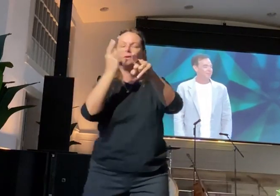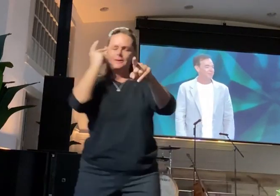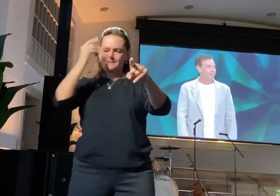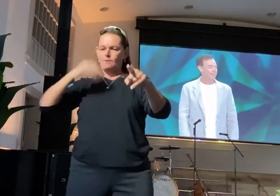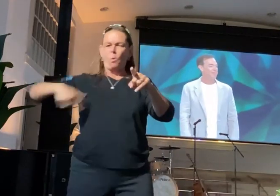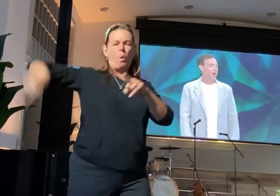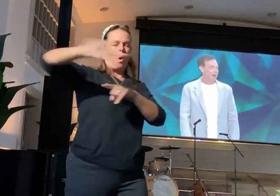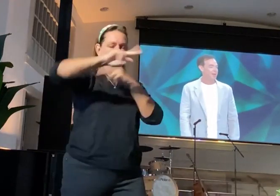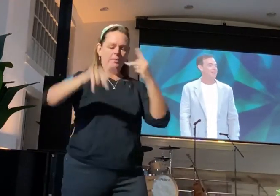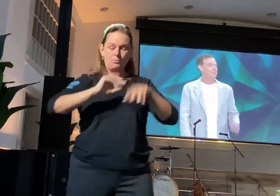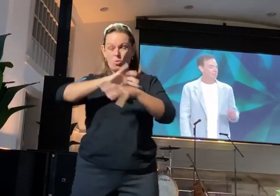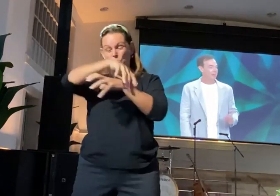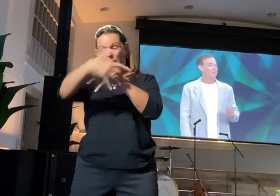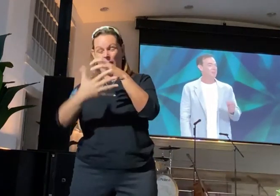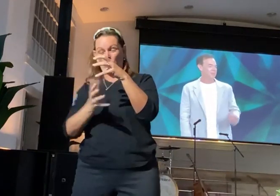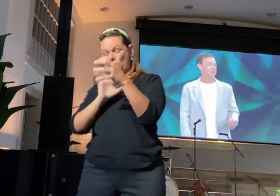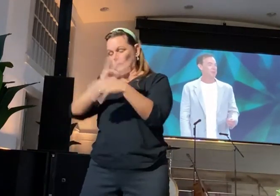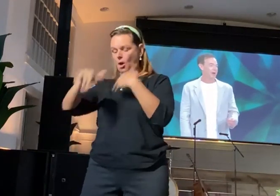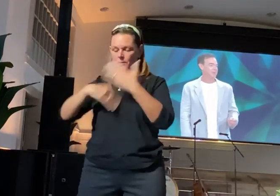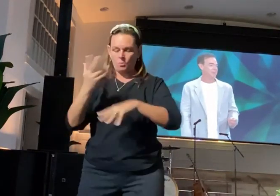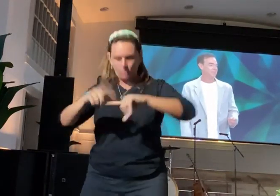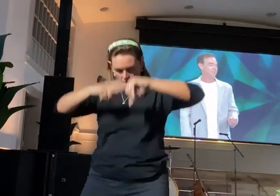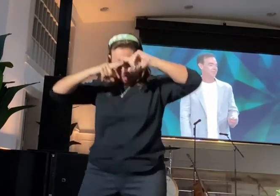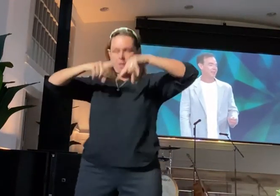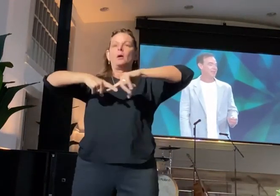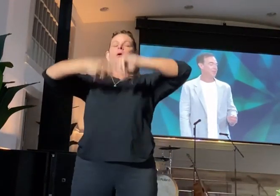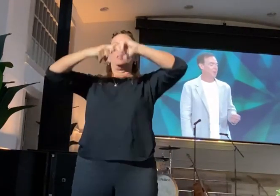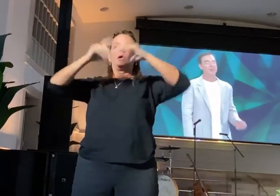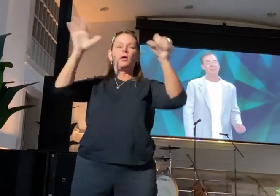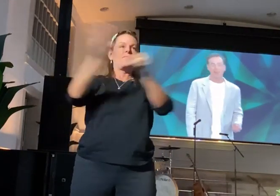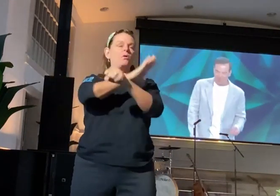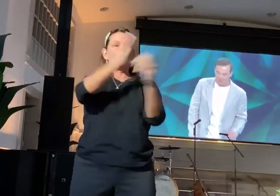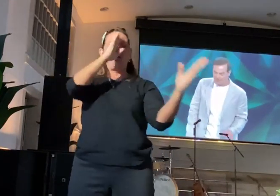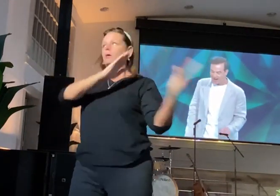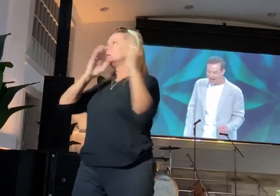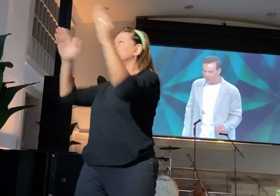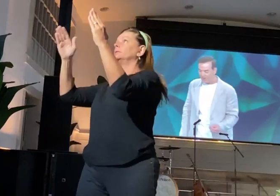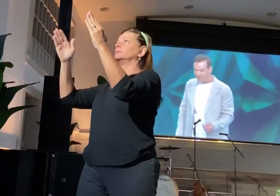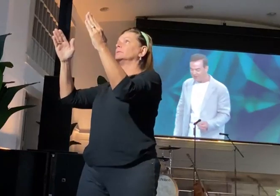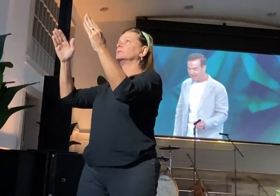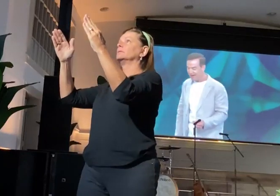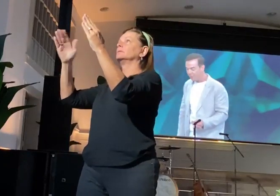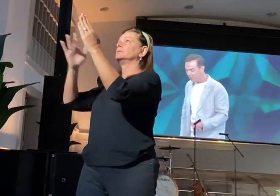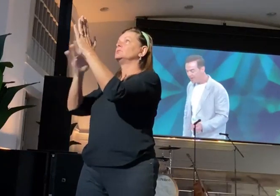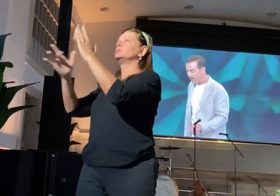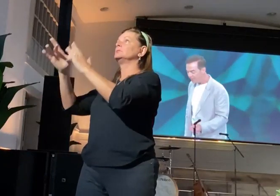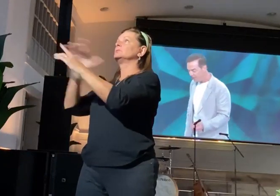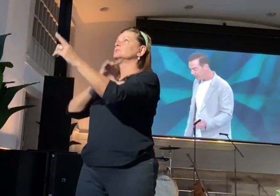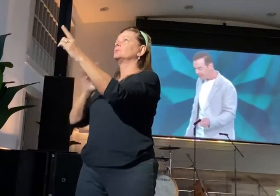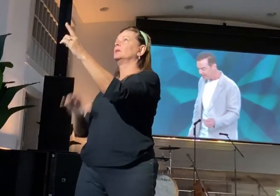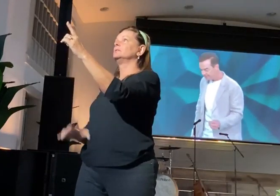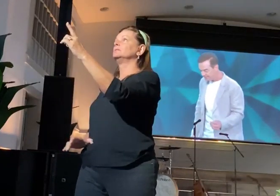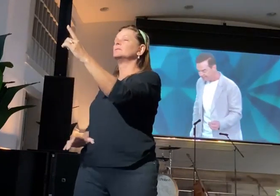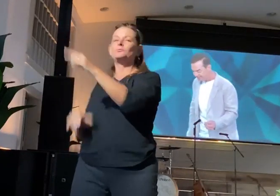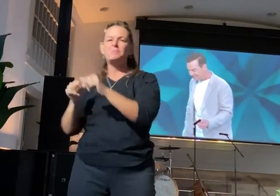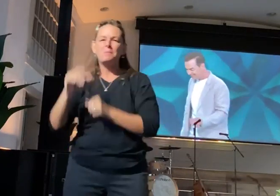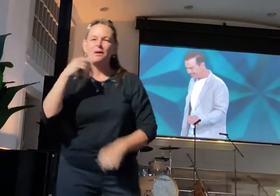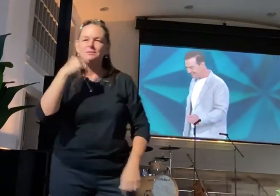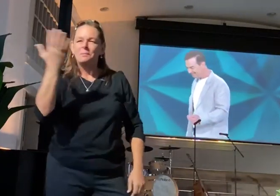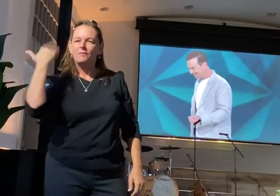goodness of God displayed through Jesus Christ. And you've heard me say before that I really think that every week ought to be Holy